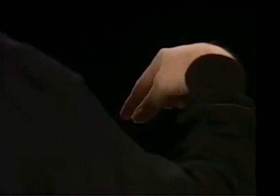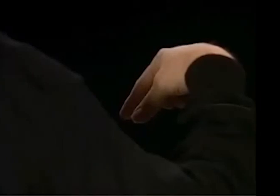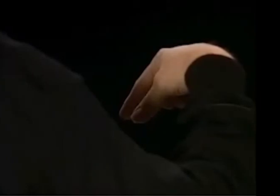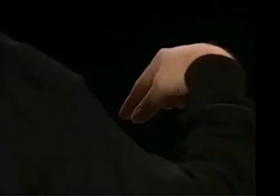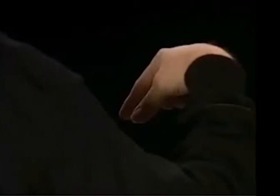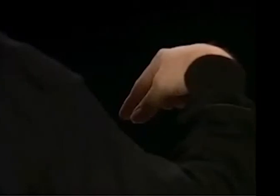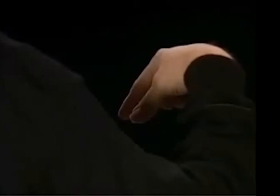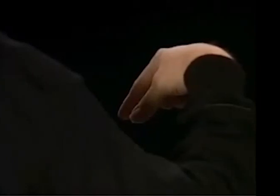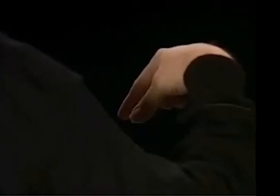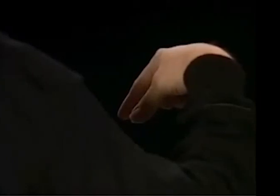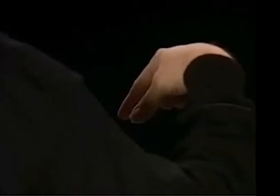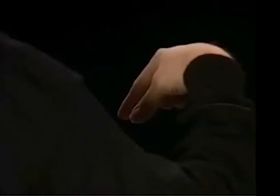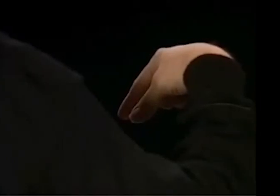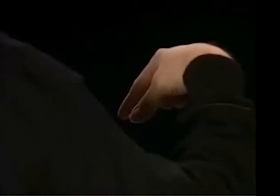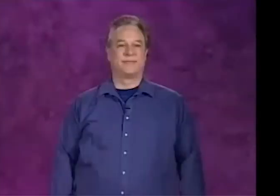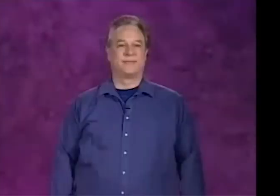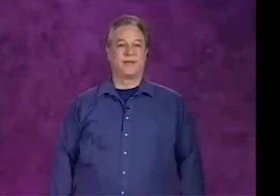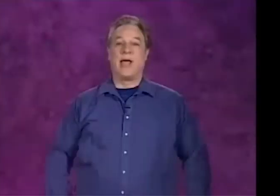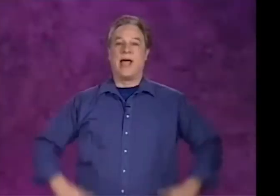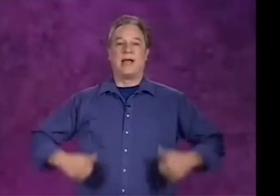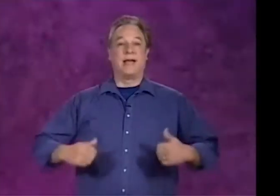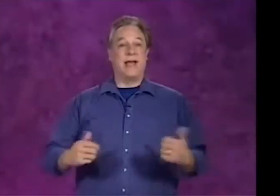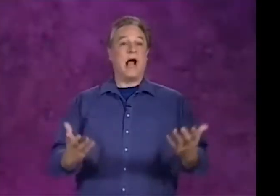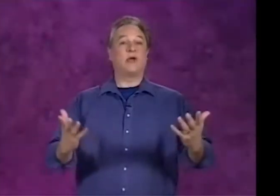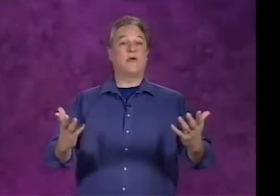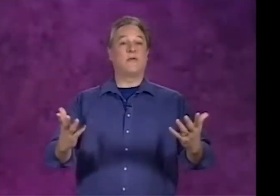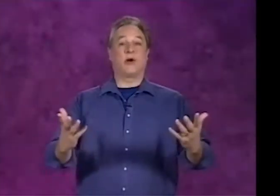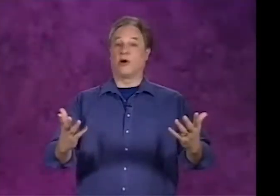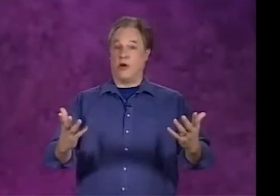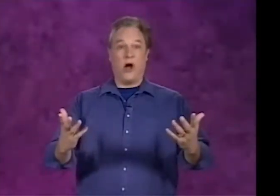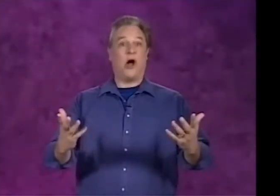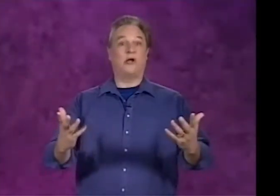Now you've learned all 26 letters of the manual alphabet.